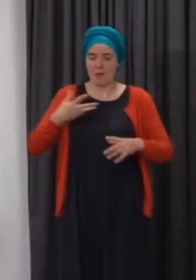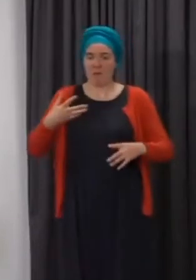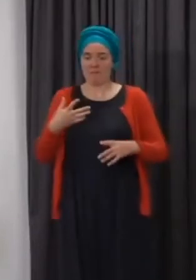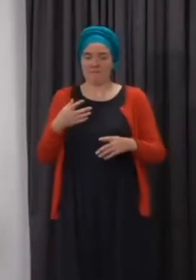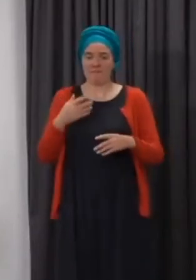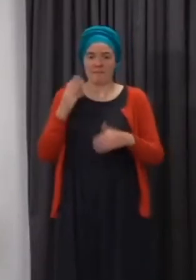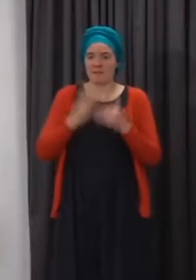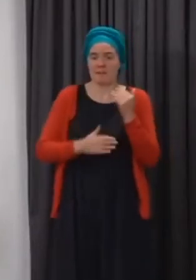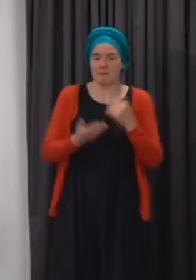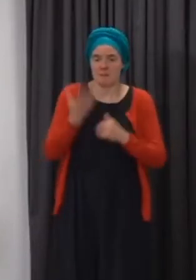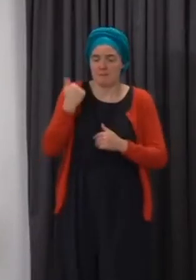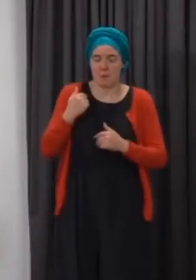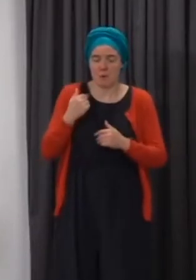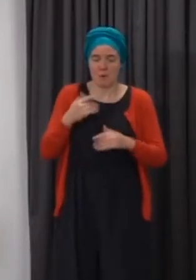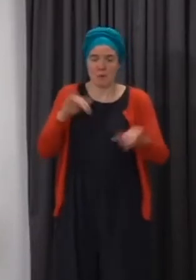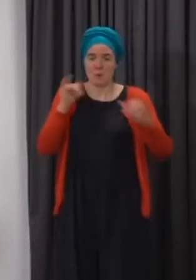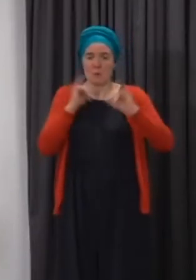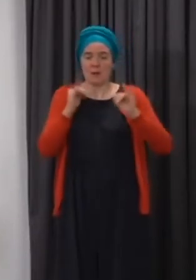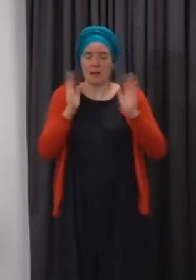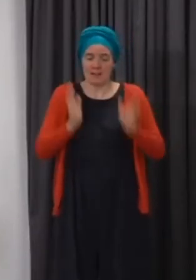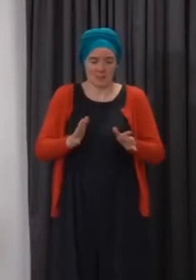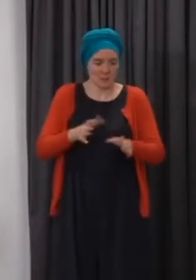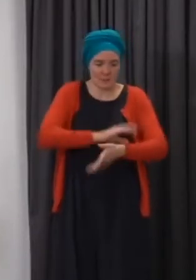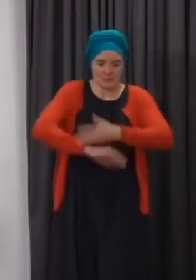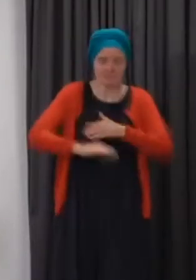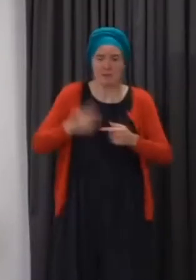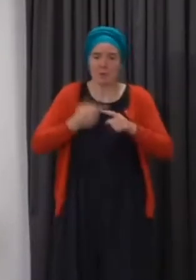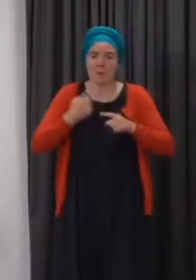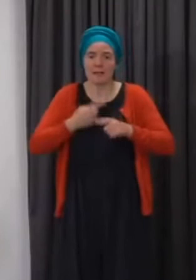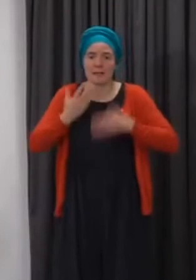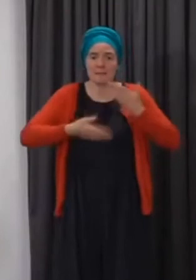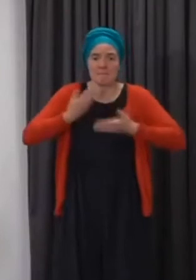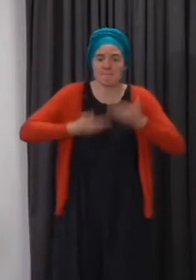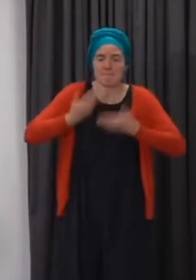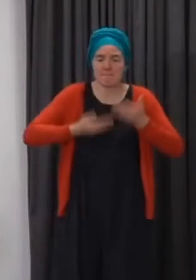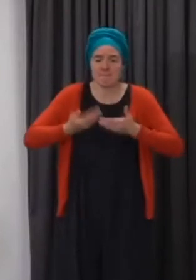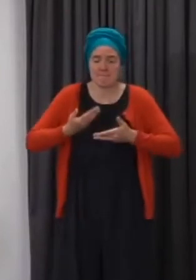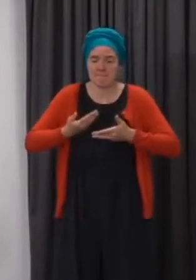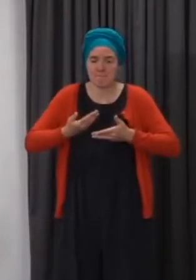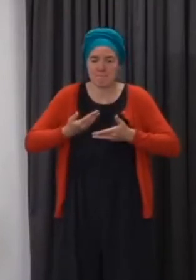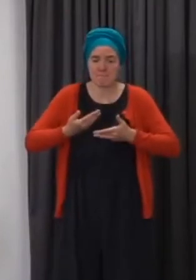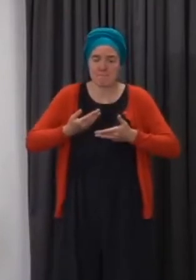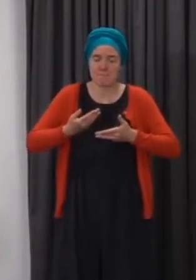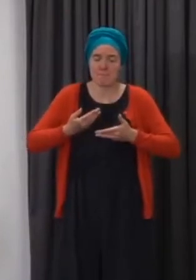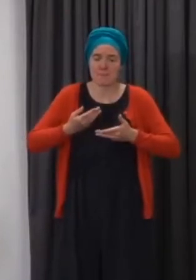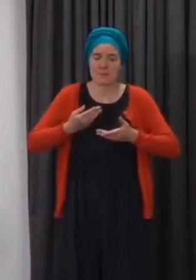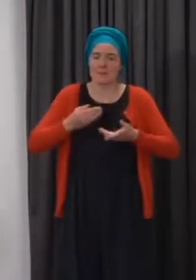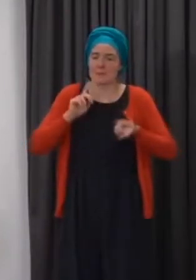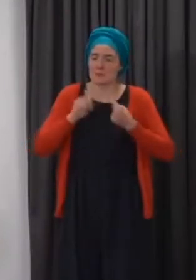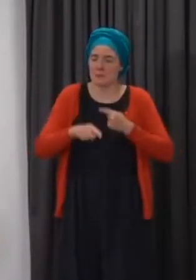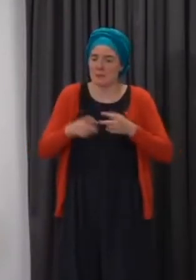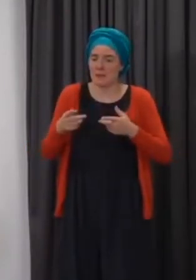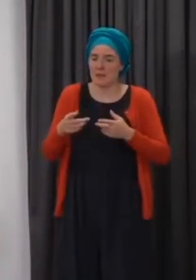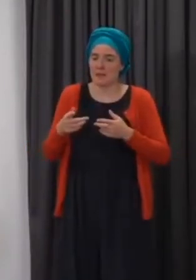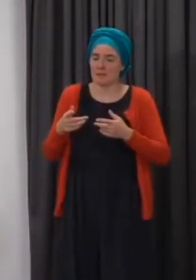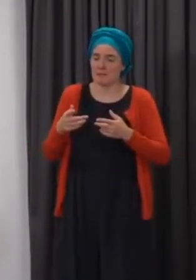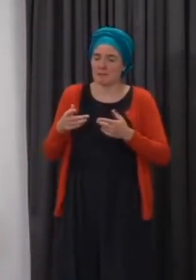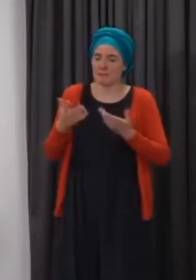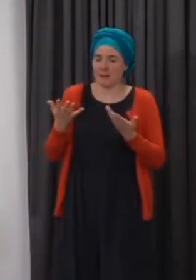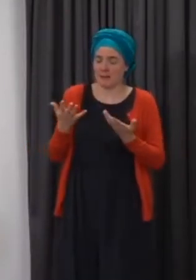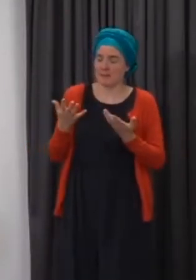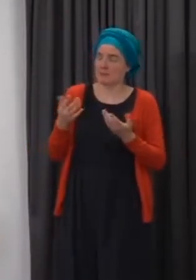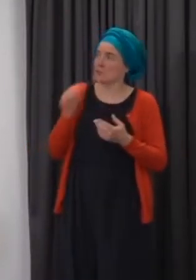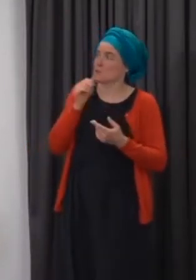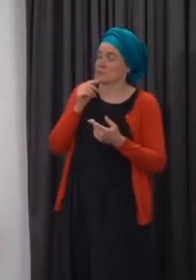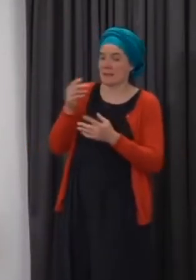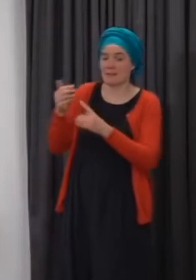do is to respond at various stages to this outbreak, not least basing that on the advice that has been available in our